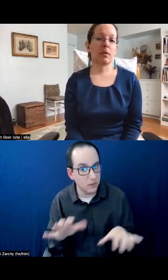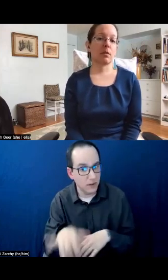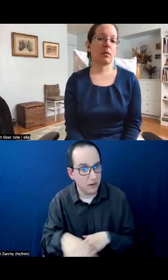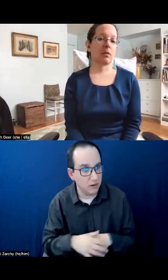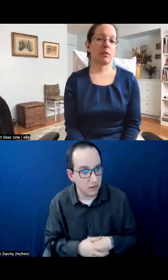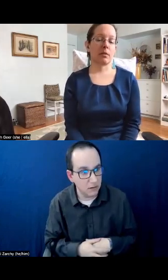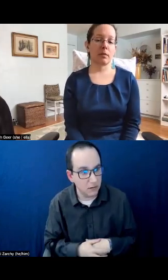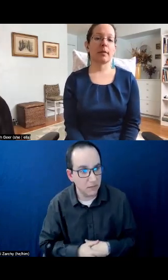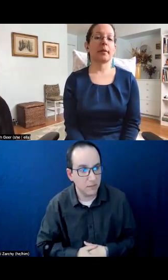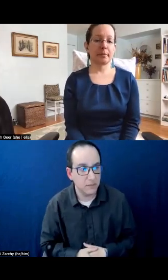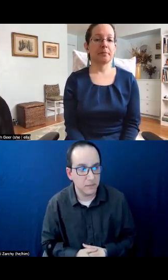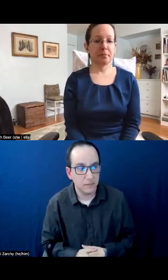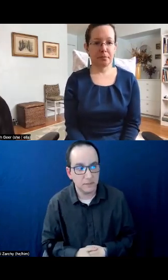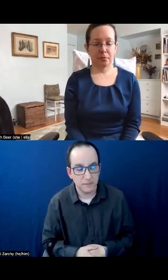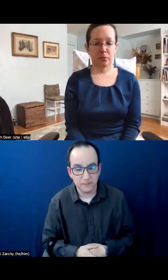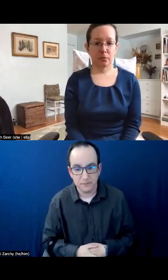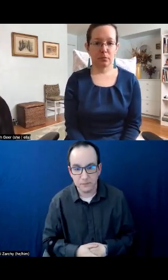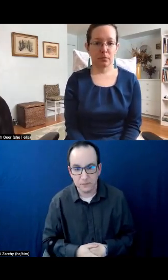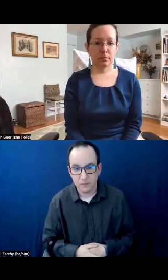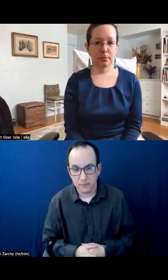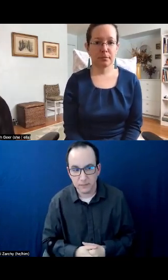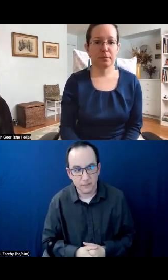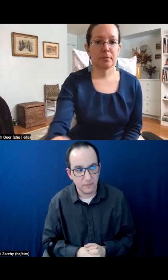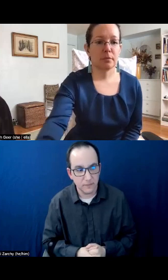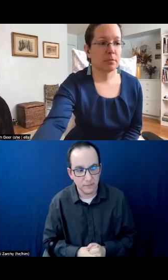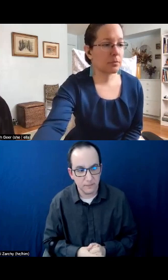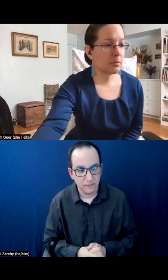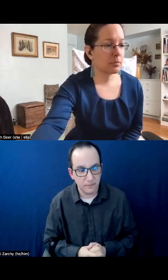But often with many students, we don't see them doing that.